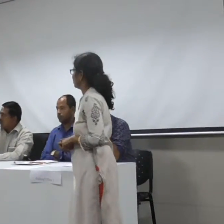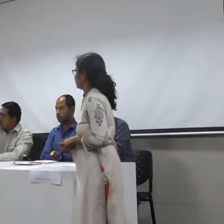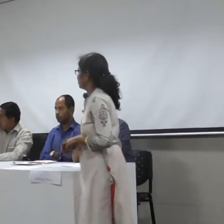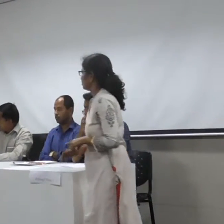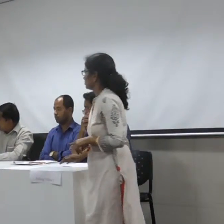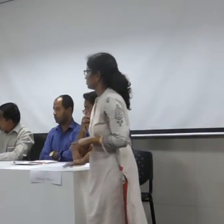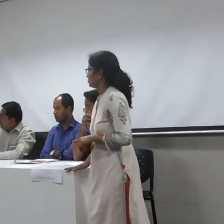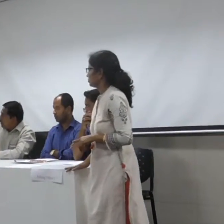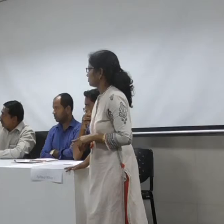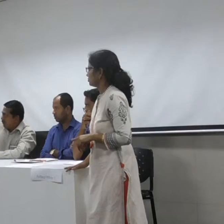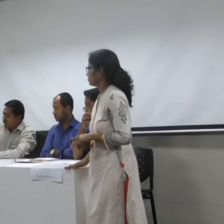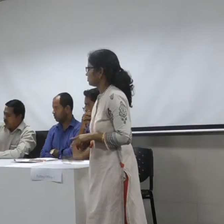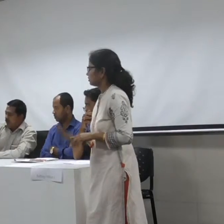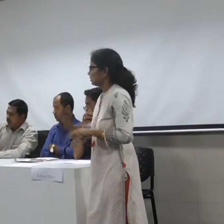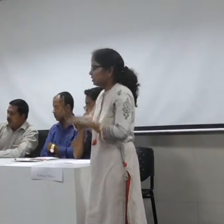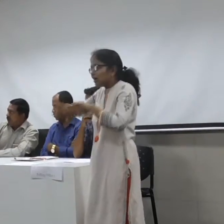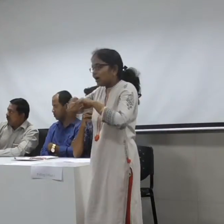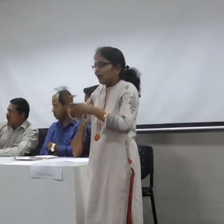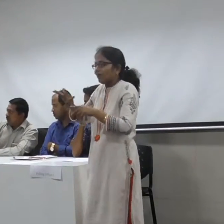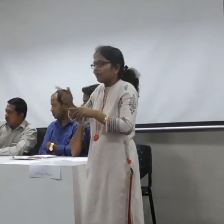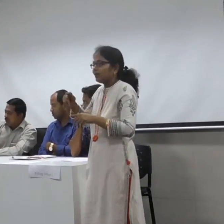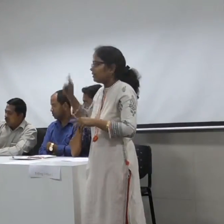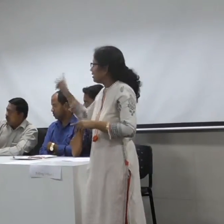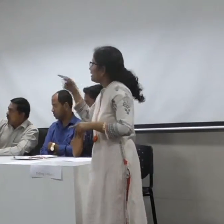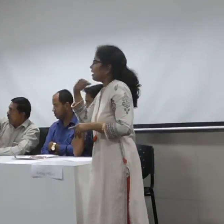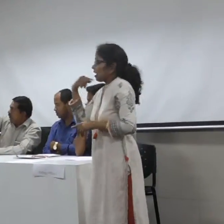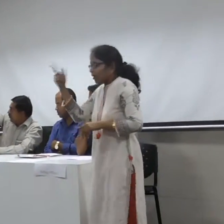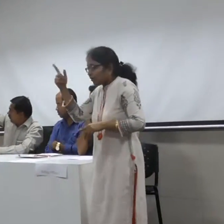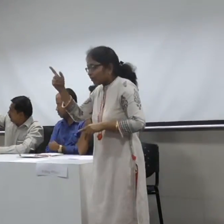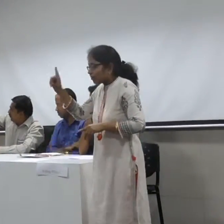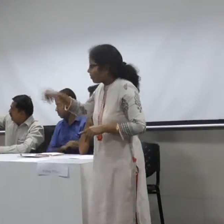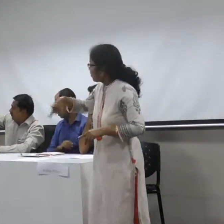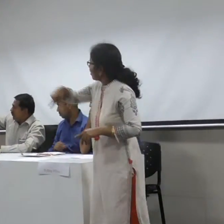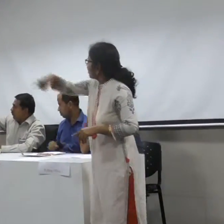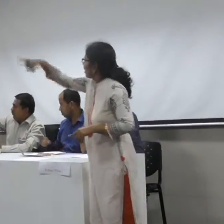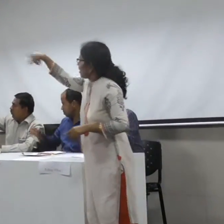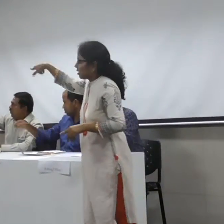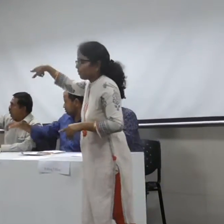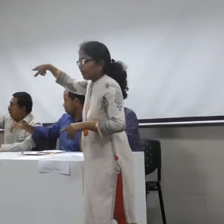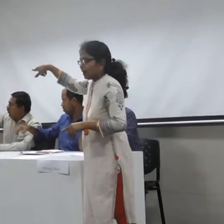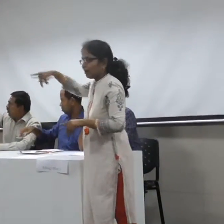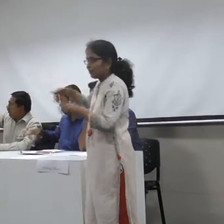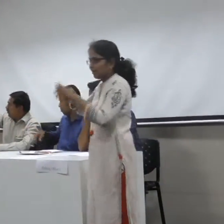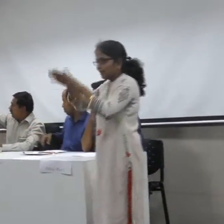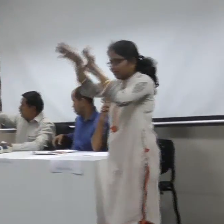And he will release a ballot and guide you to the voting compartment.